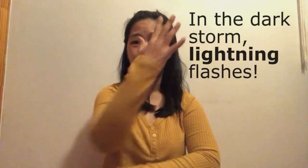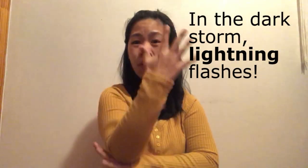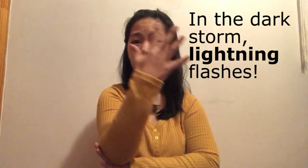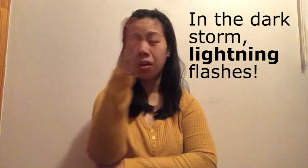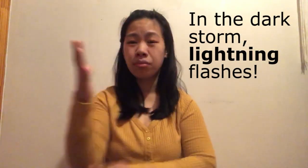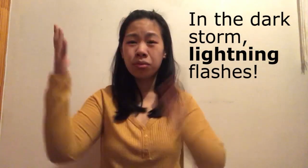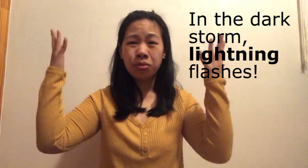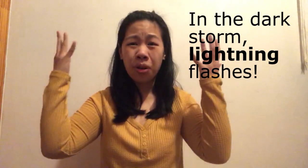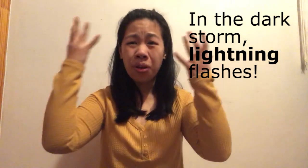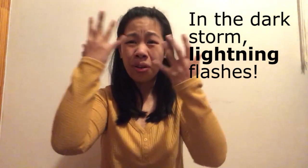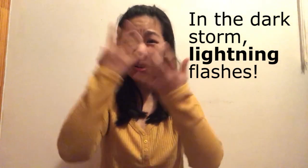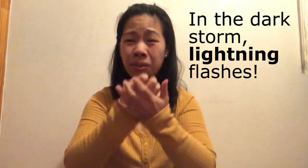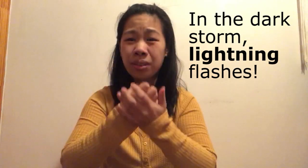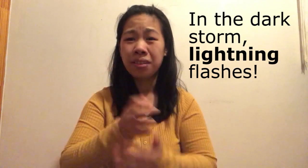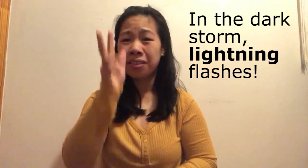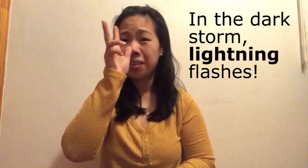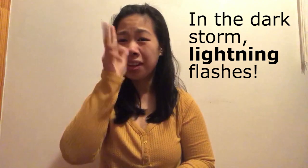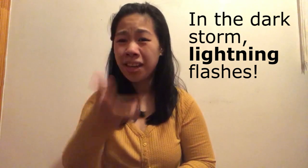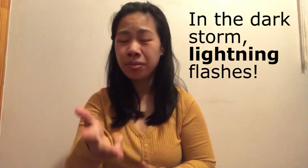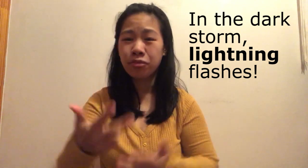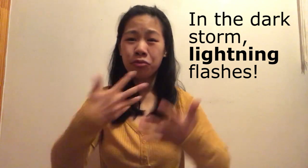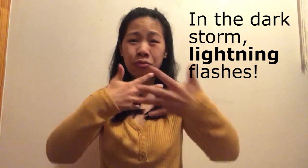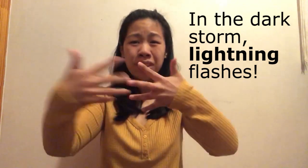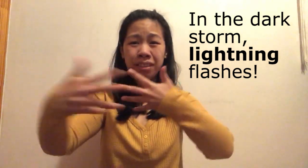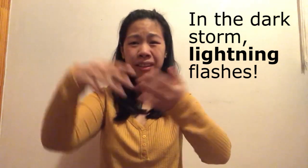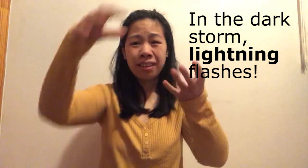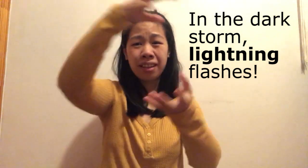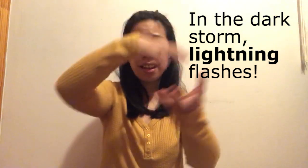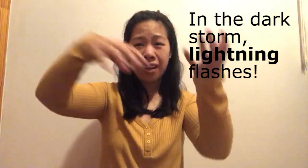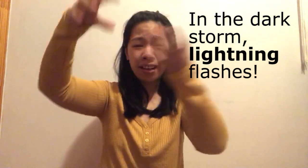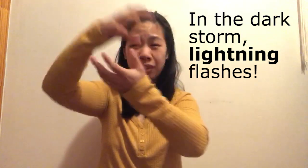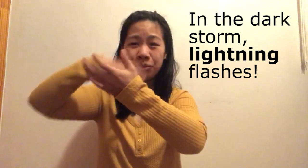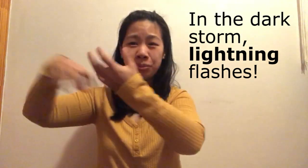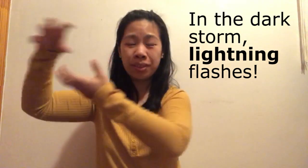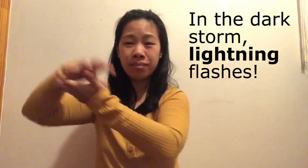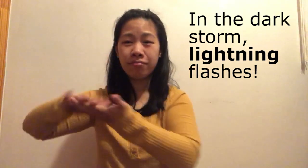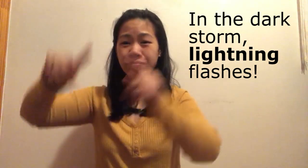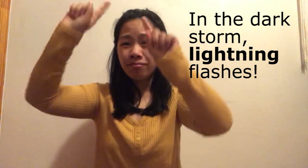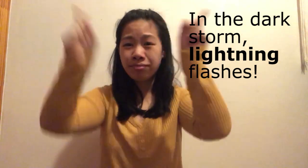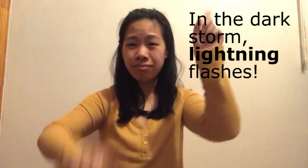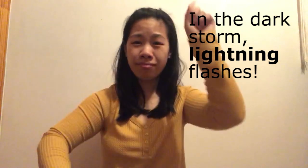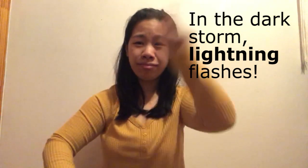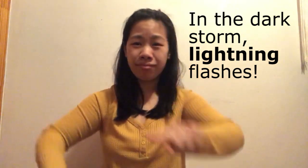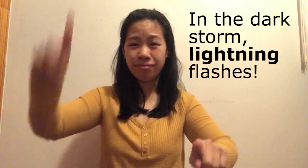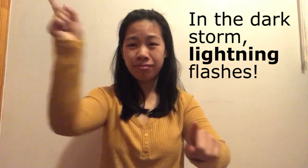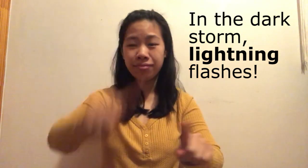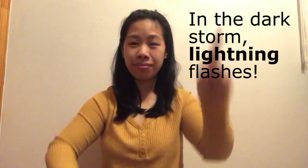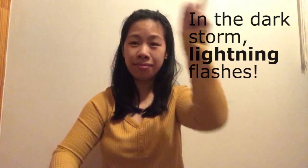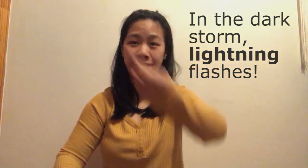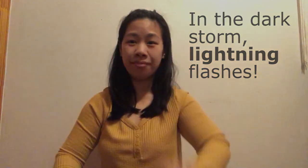in the darkness you can see a line of trees it is gray and cloudy and lightning is lighting up